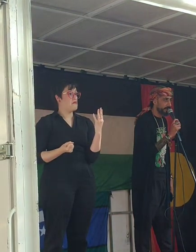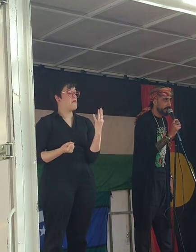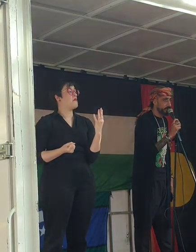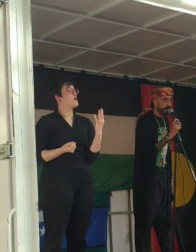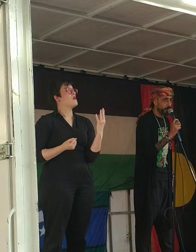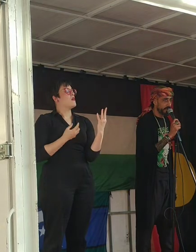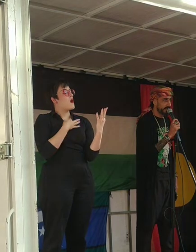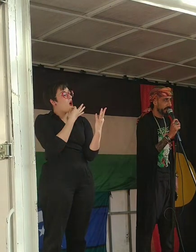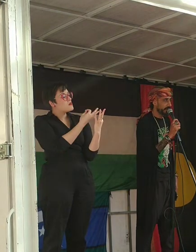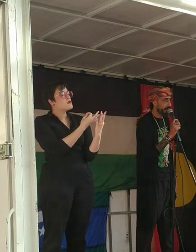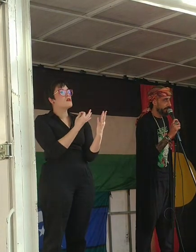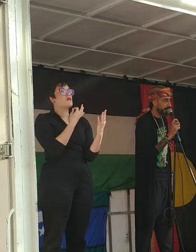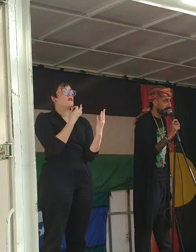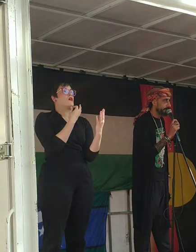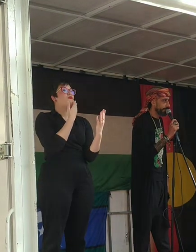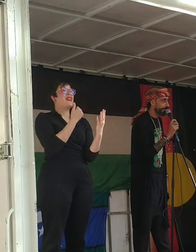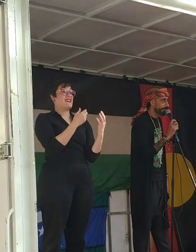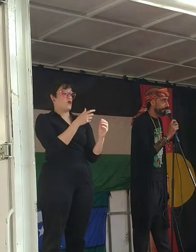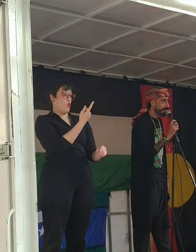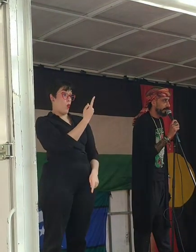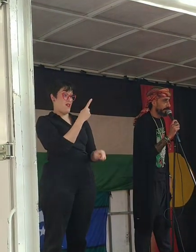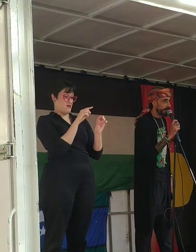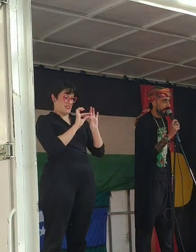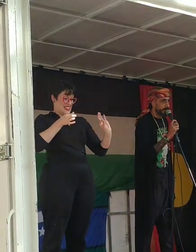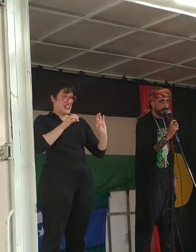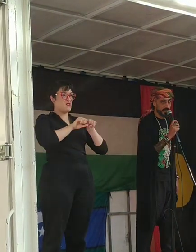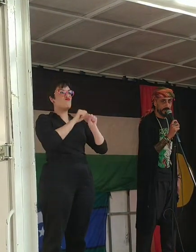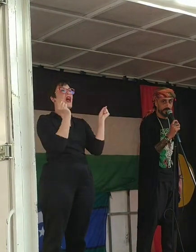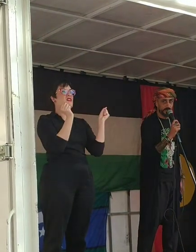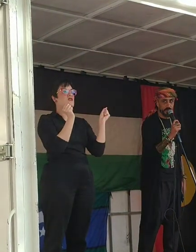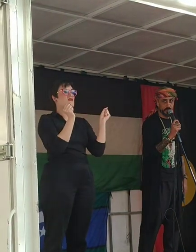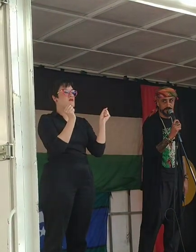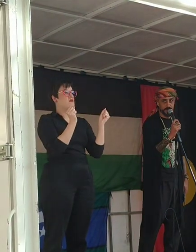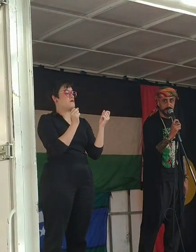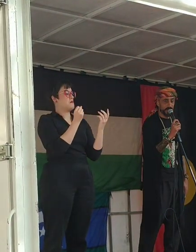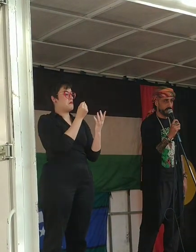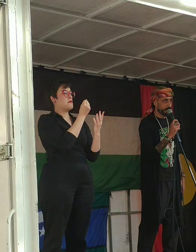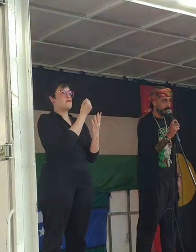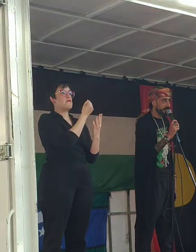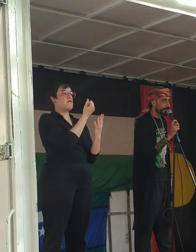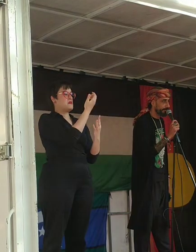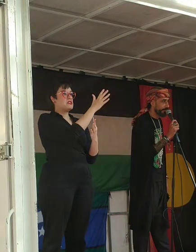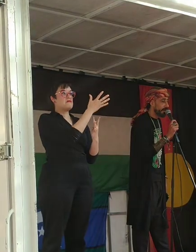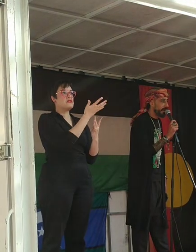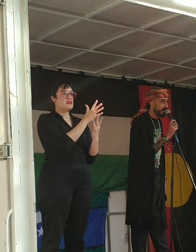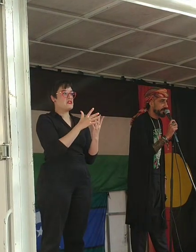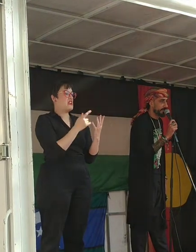one of them to grab one stick and break it. They did. It was very, very easy to